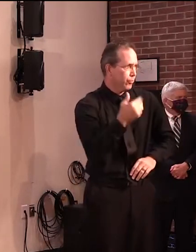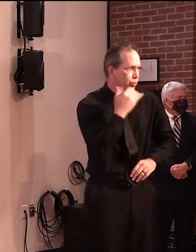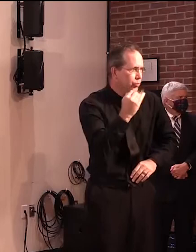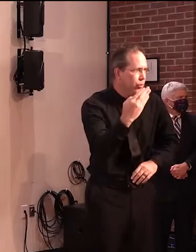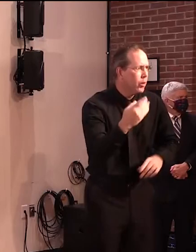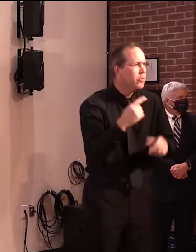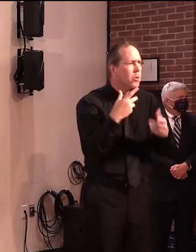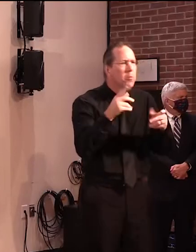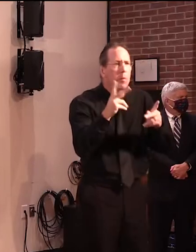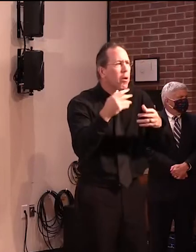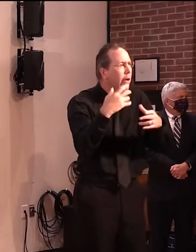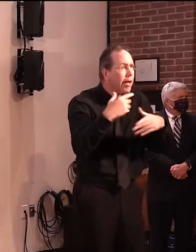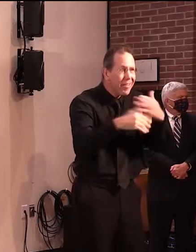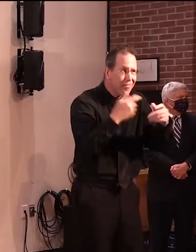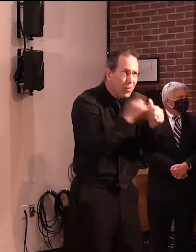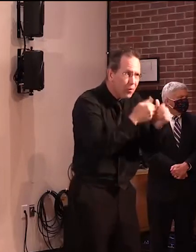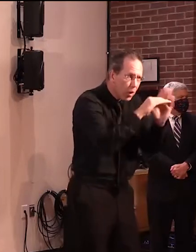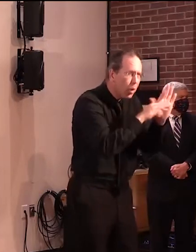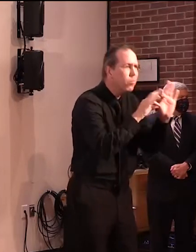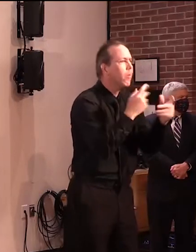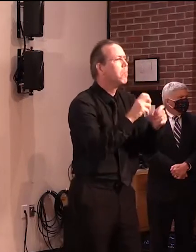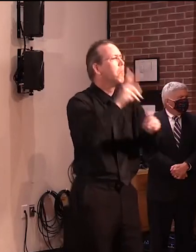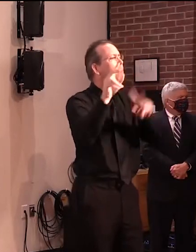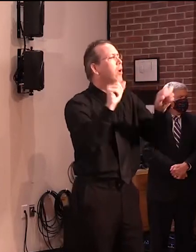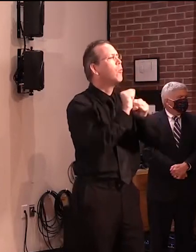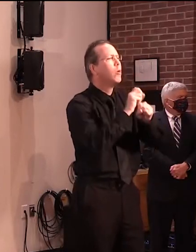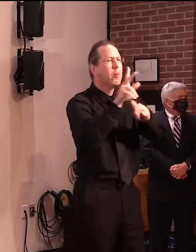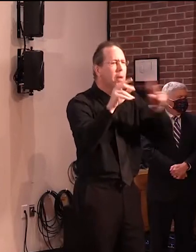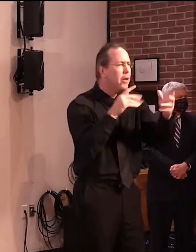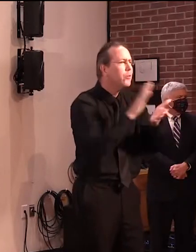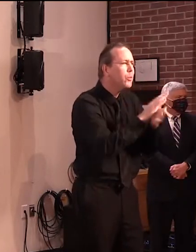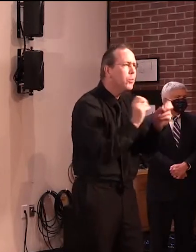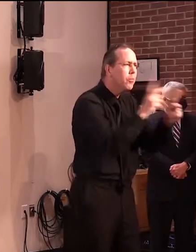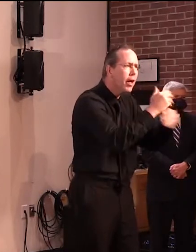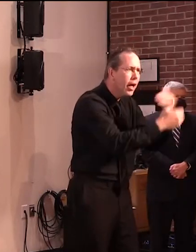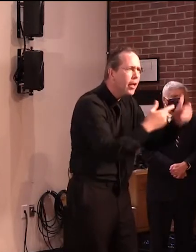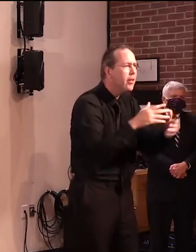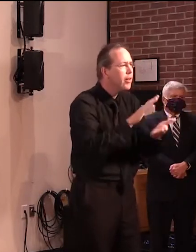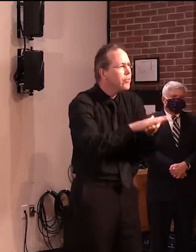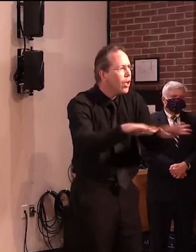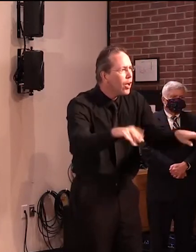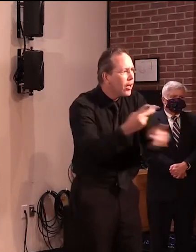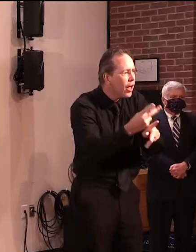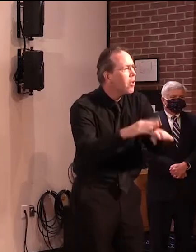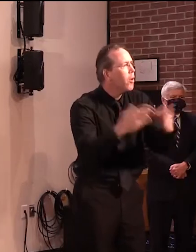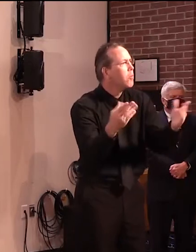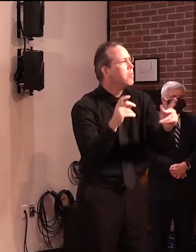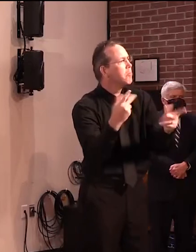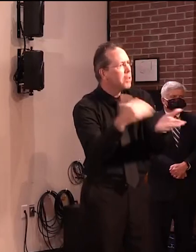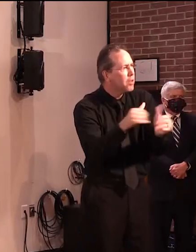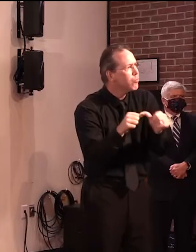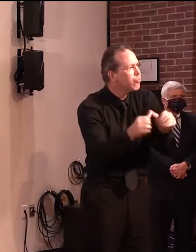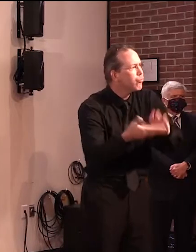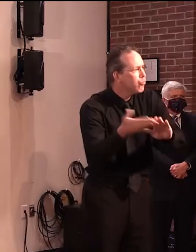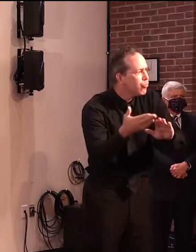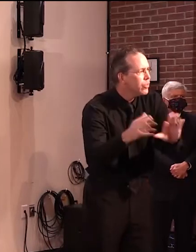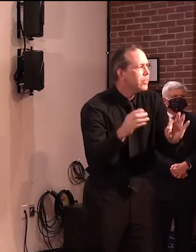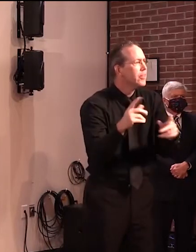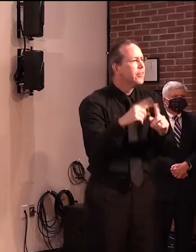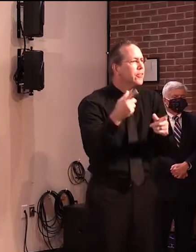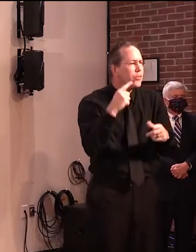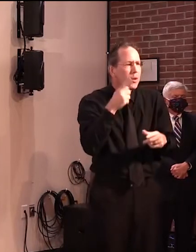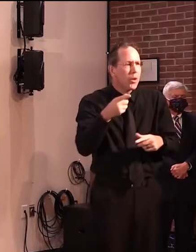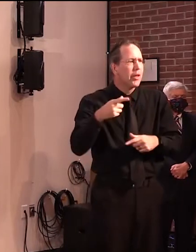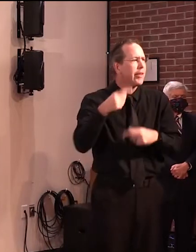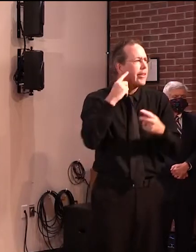in manufacturing, retail, healthcare, childcare, construction, and those in salons, restaurants, hotels, and more joining